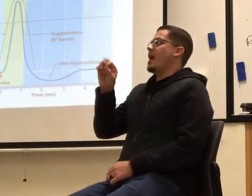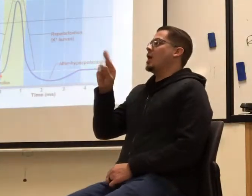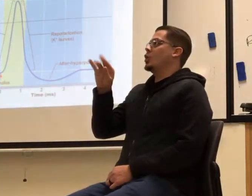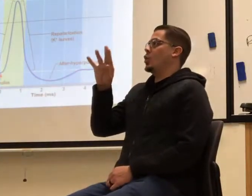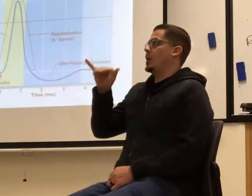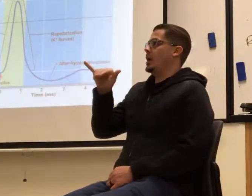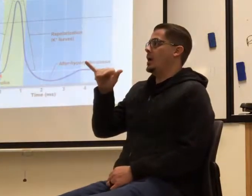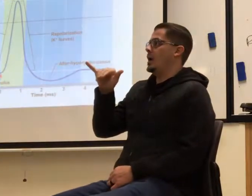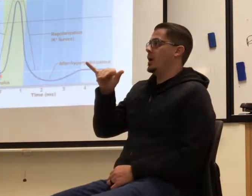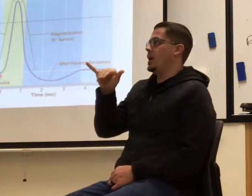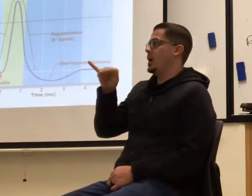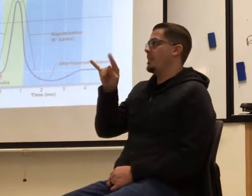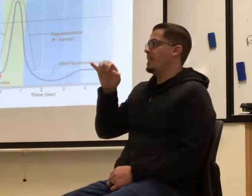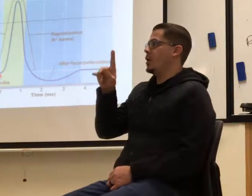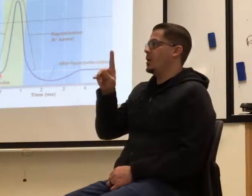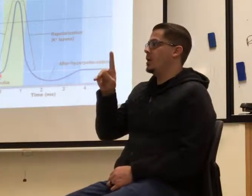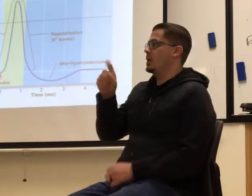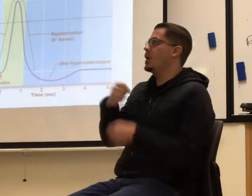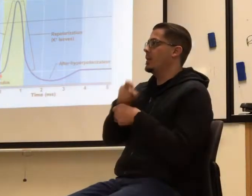one-way